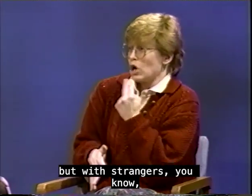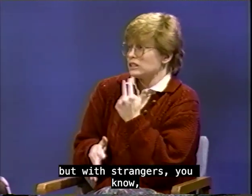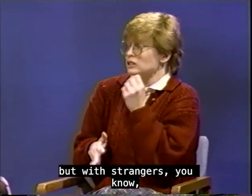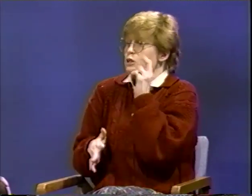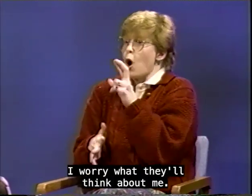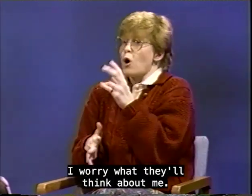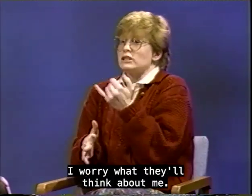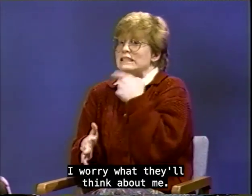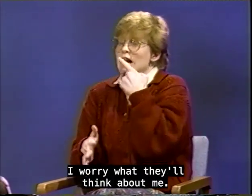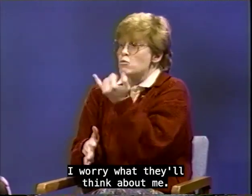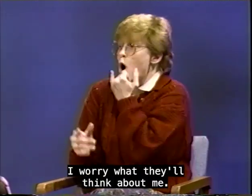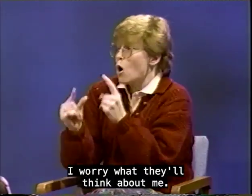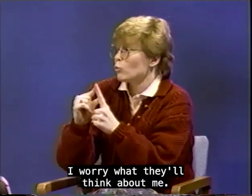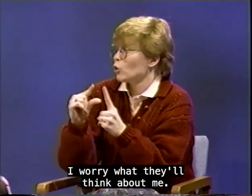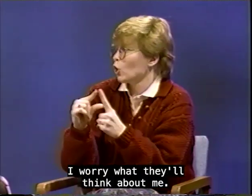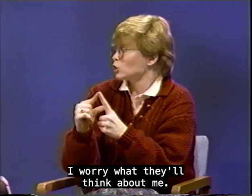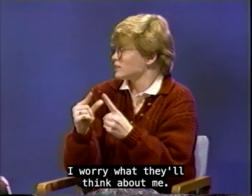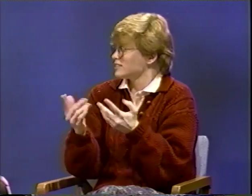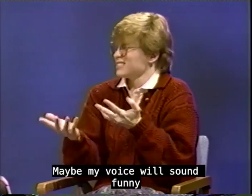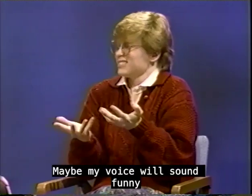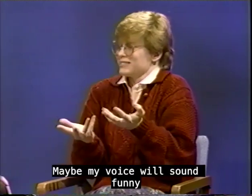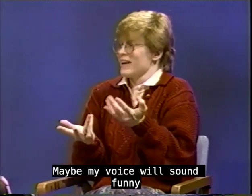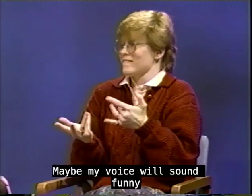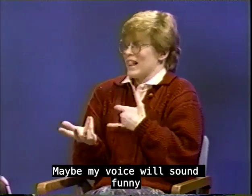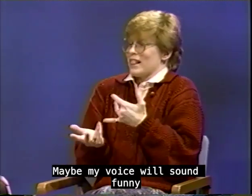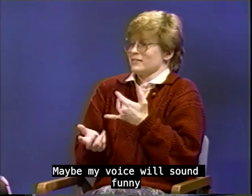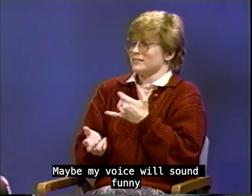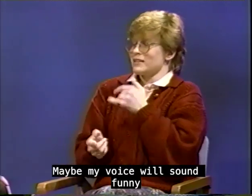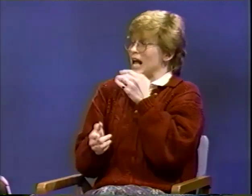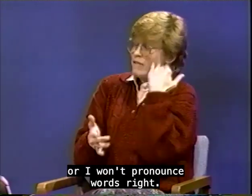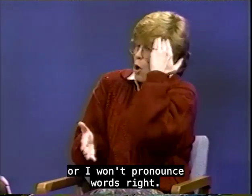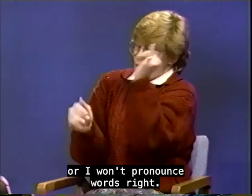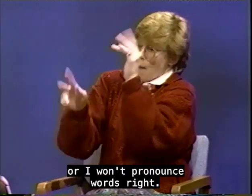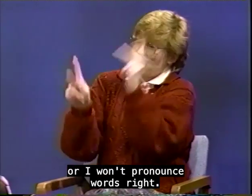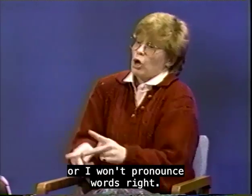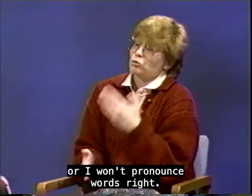no way. I worry what they'll think about me. Maybe my voice will sound funny or I won't pronounce